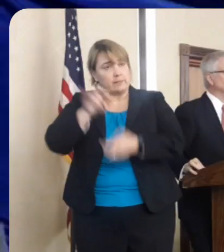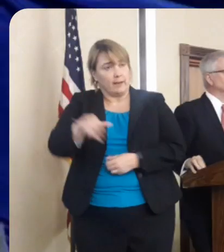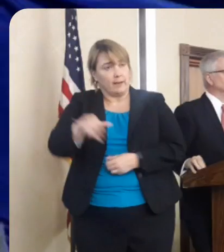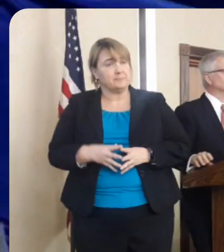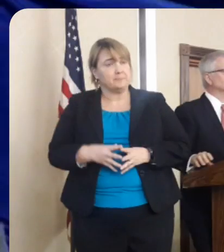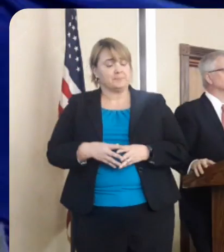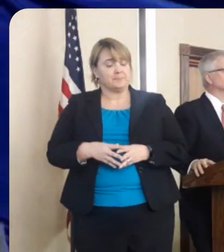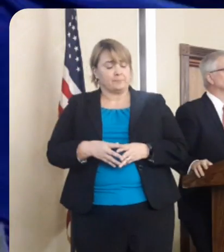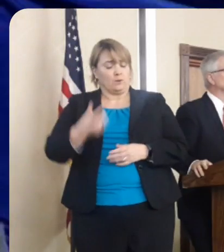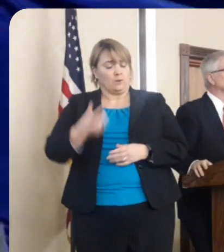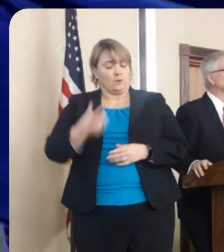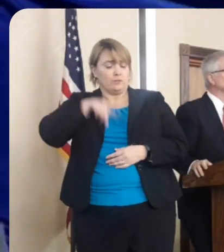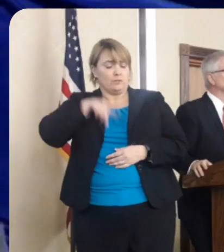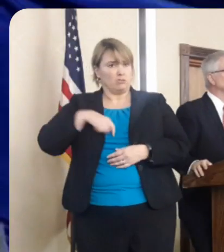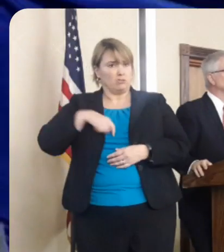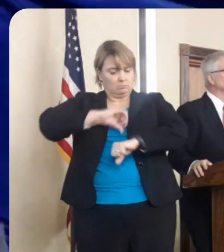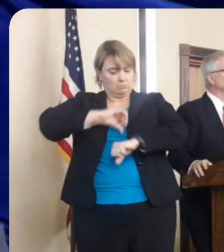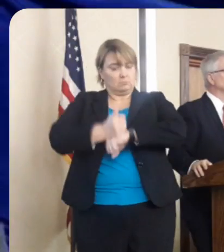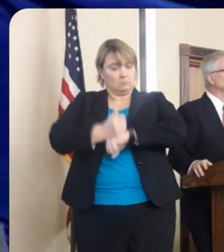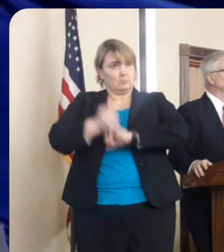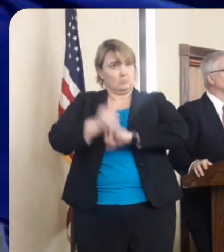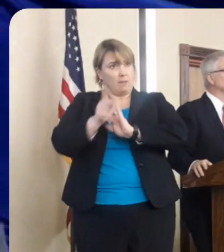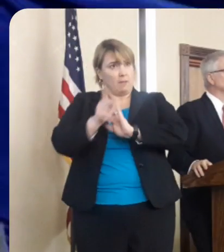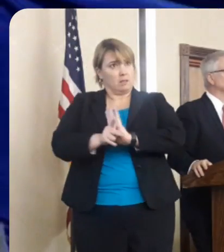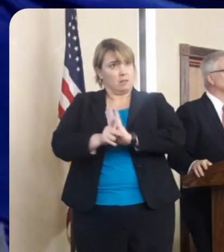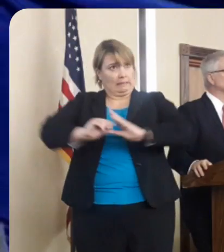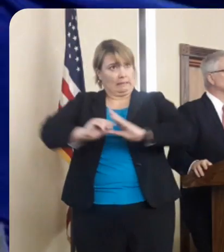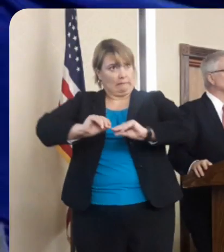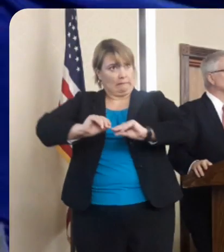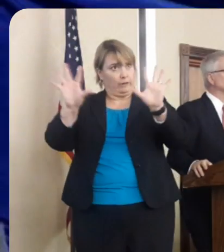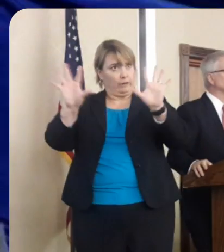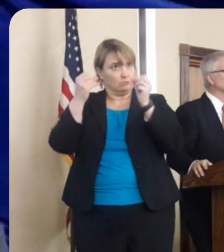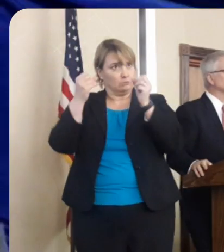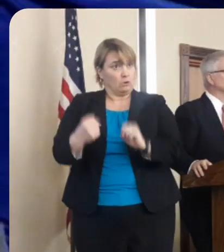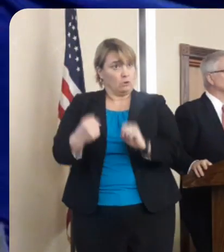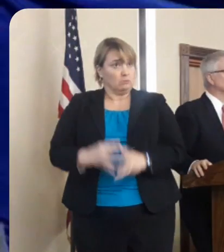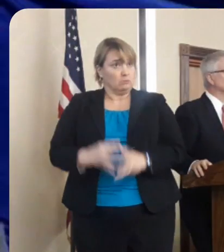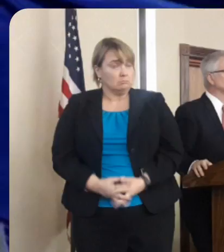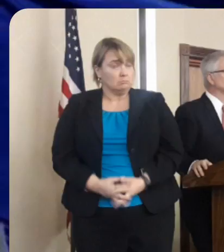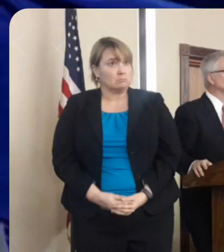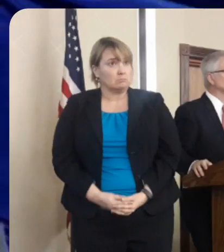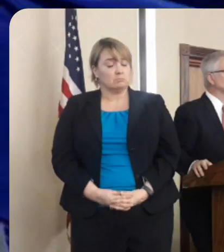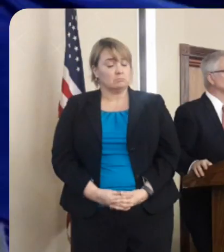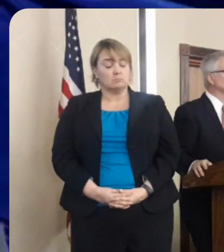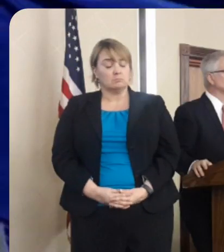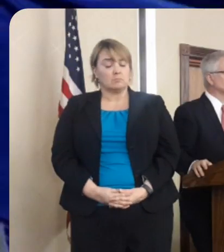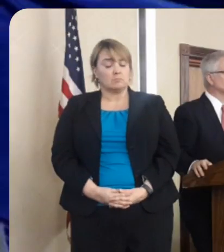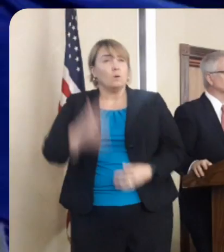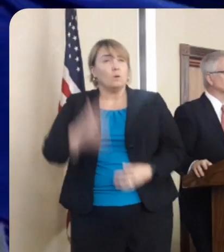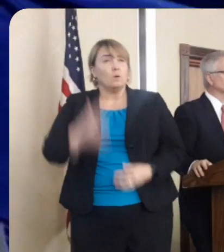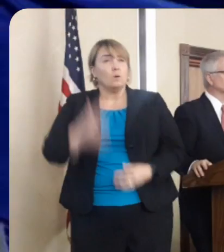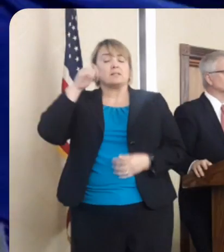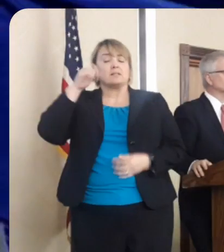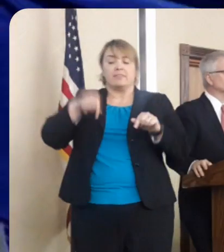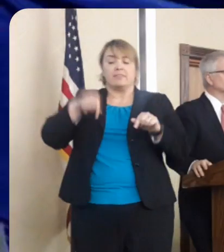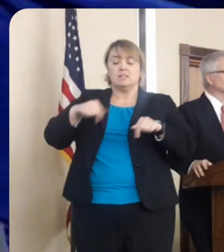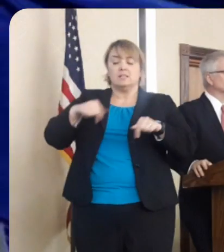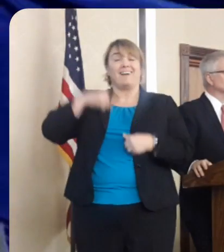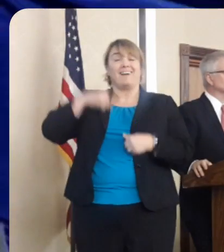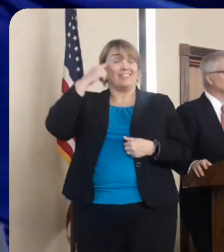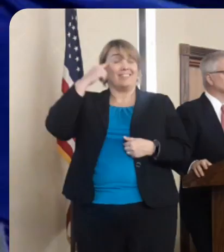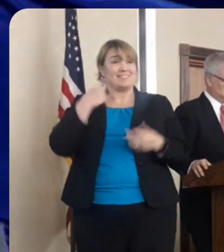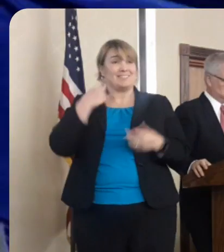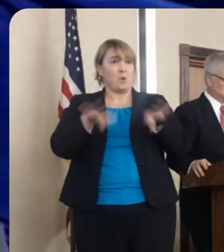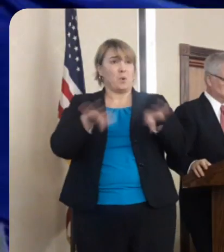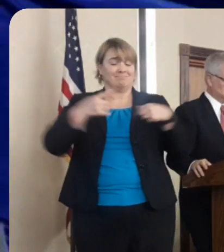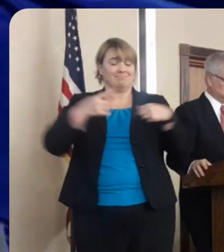a firm policy, because this is something that I think is important. As Republicans, when